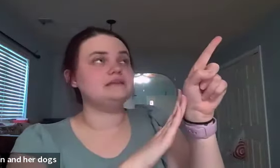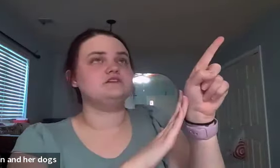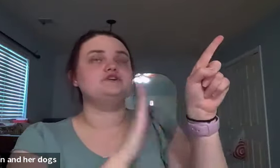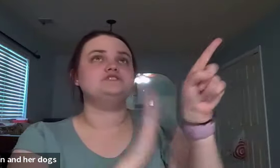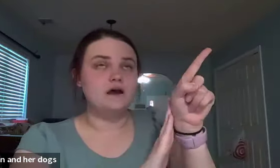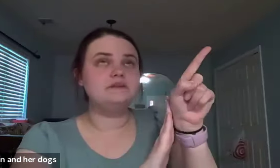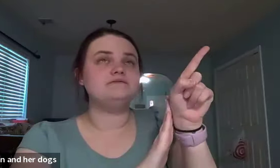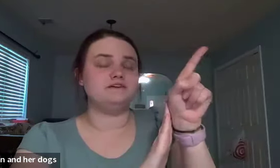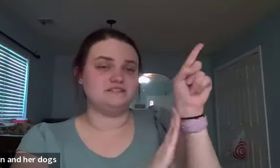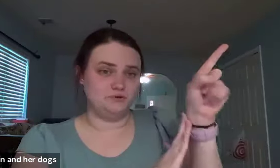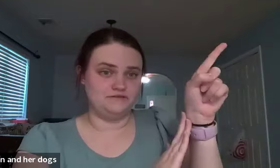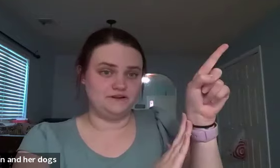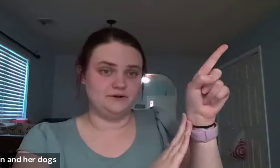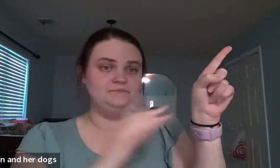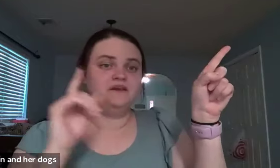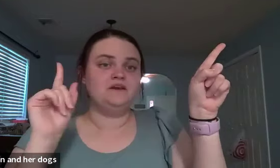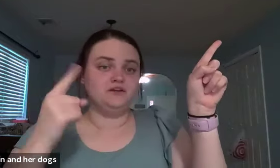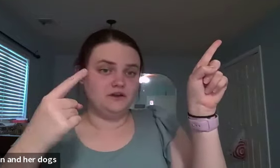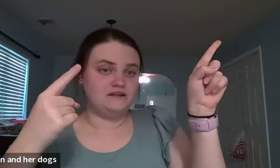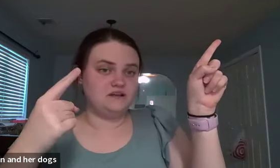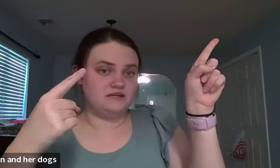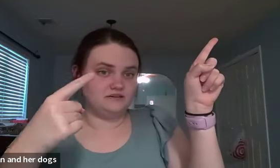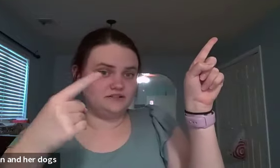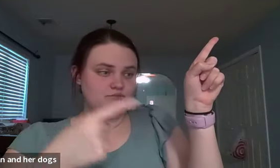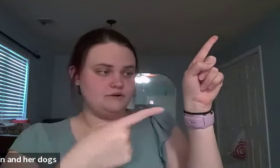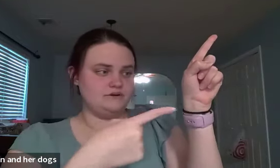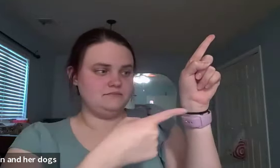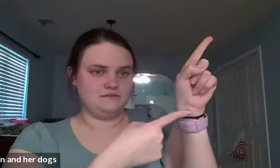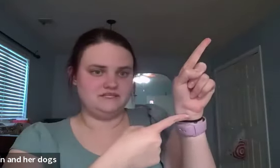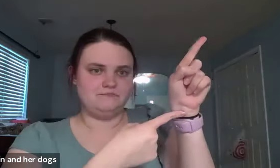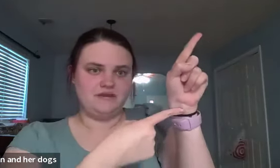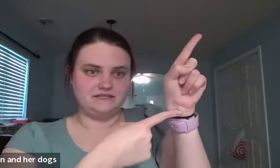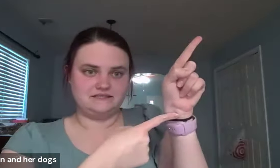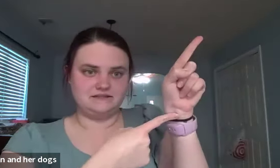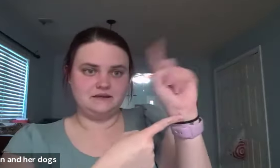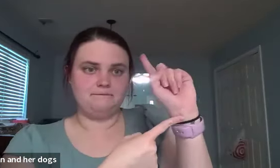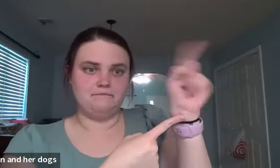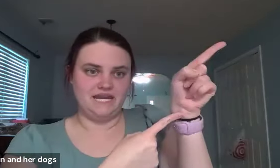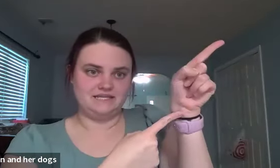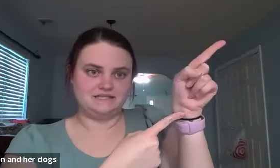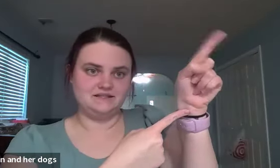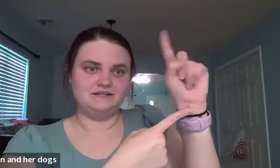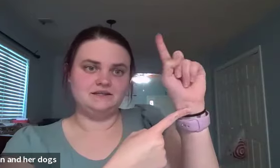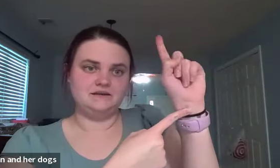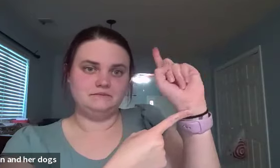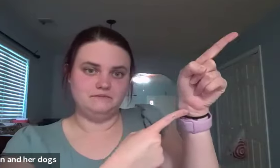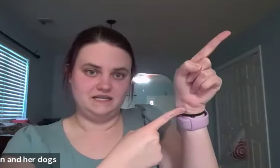dominant finger is in a pointer finger. Your non-dominant is also pointer, but comes at the base, minute,